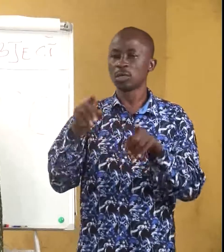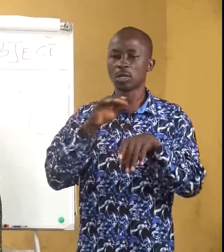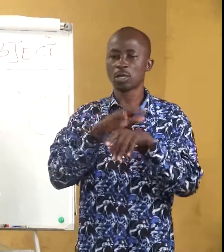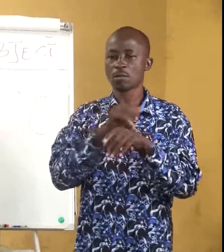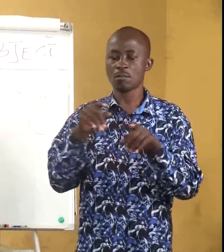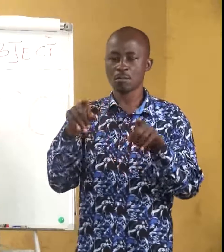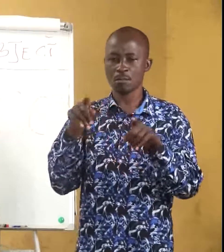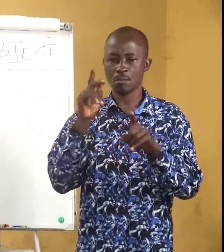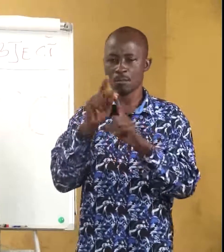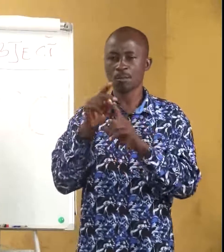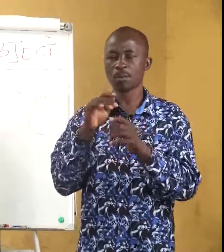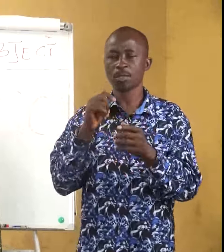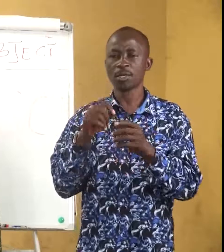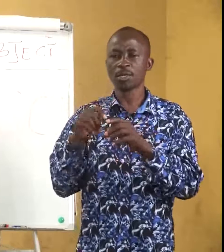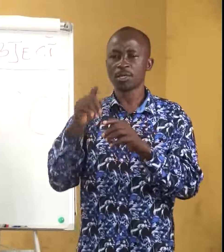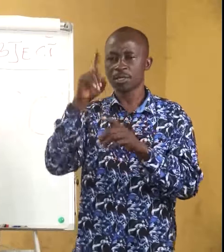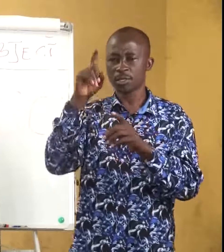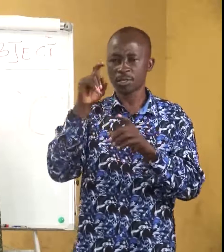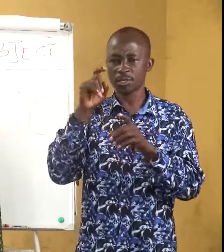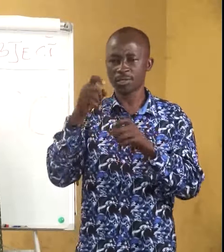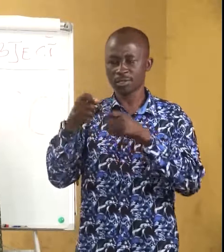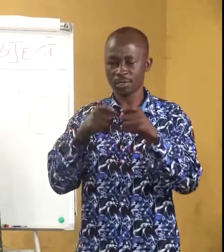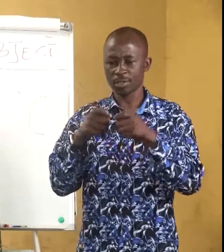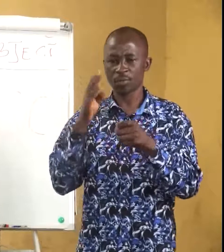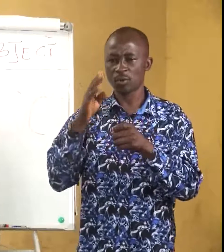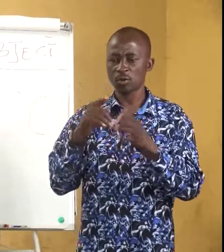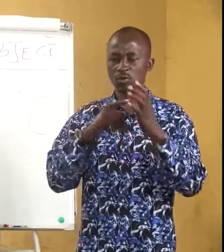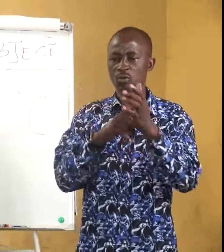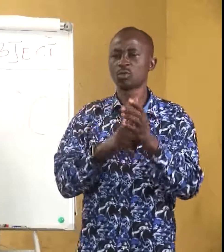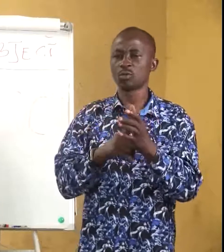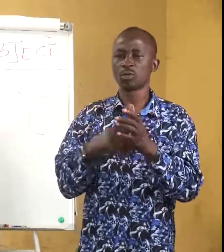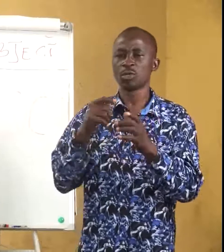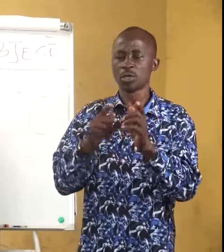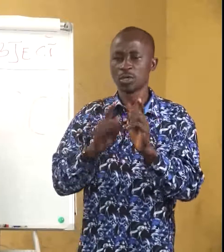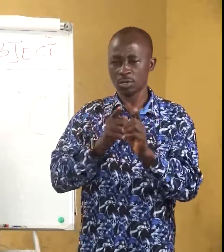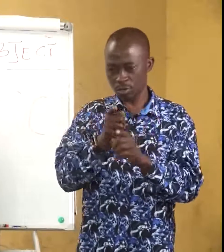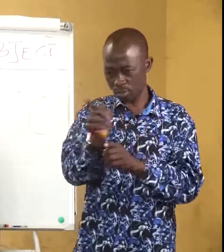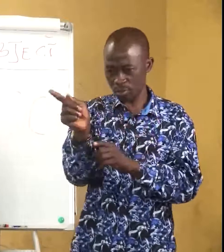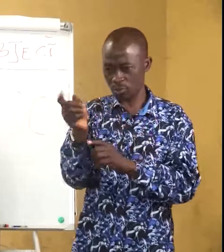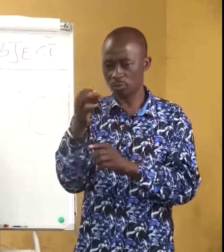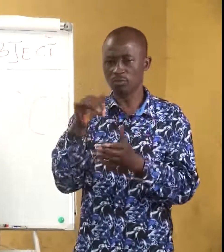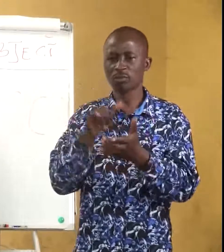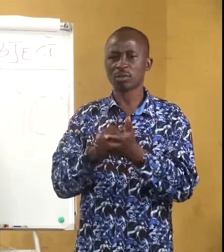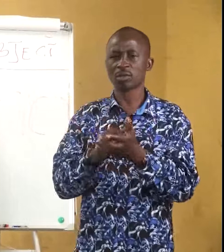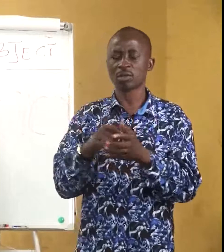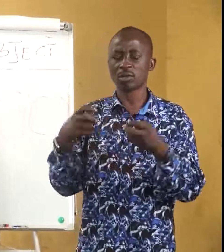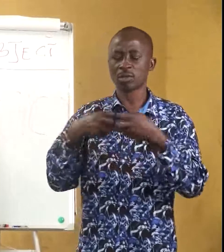move will indicate or show the direction of that electric field